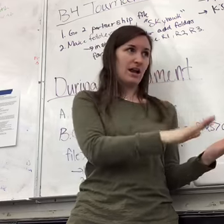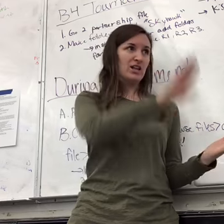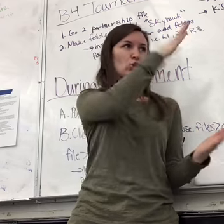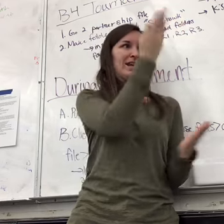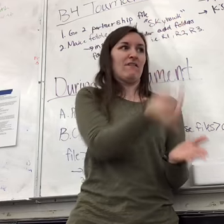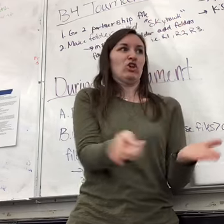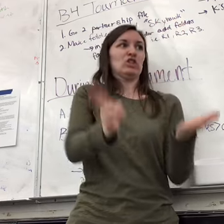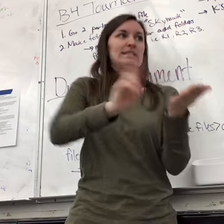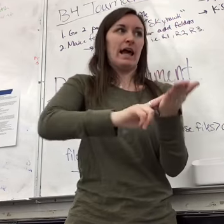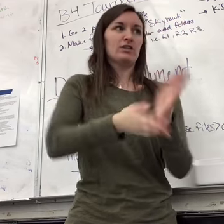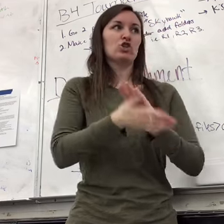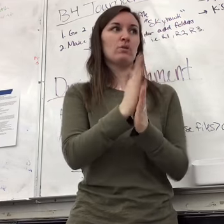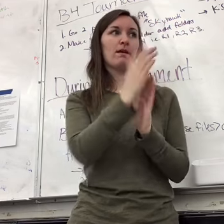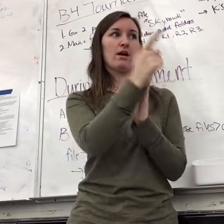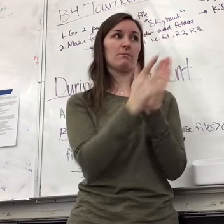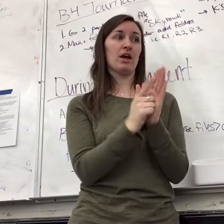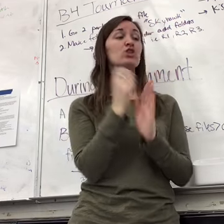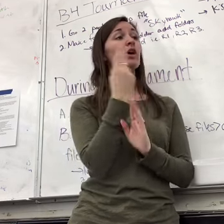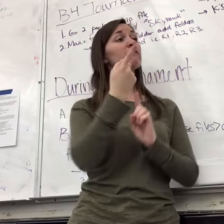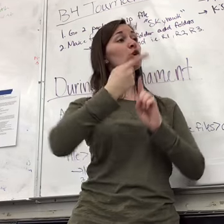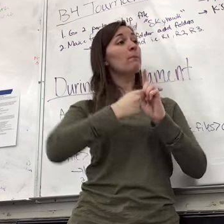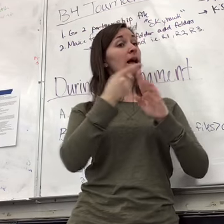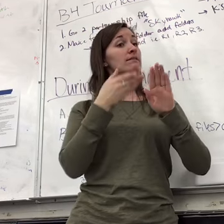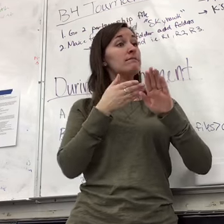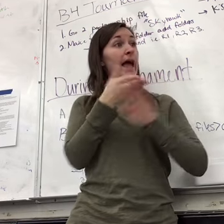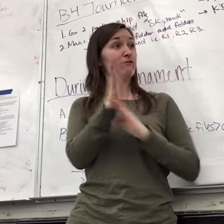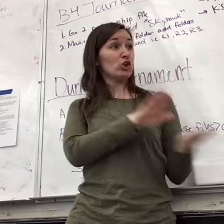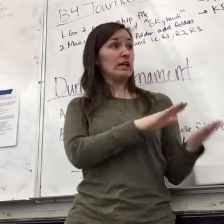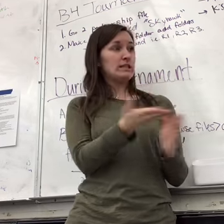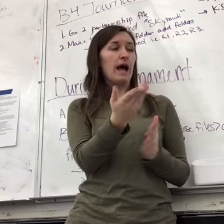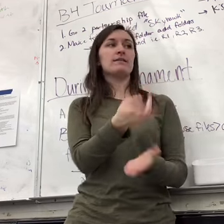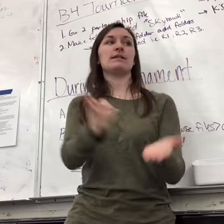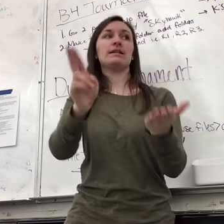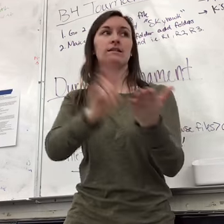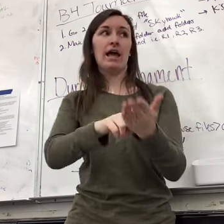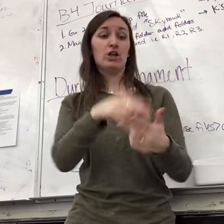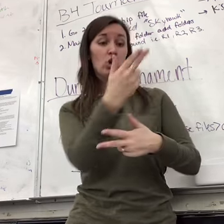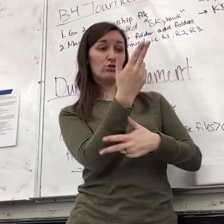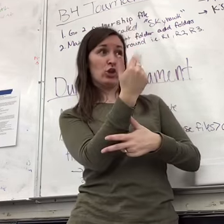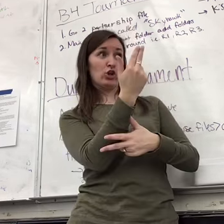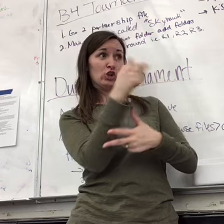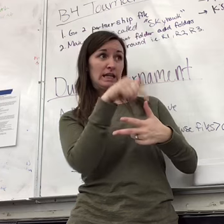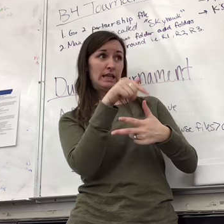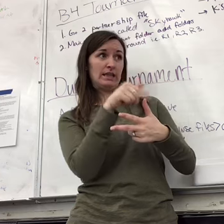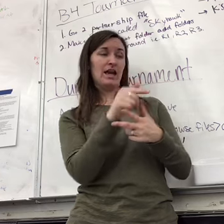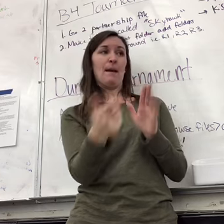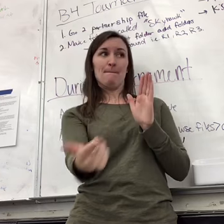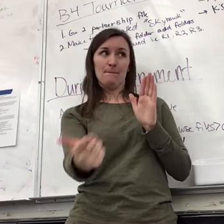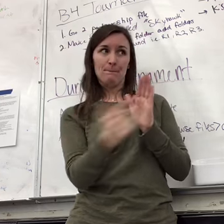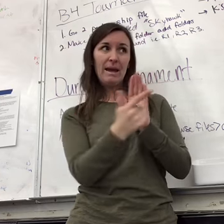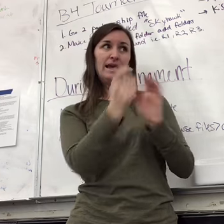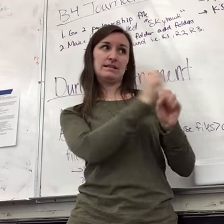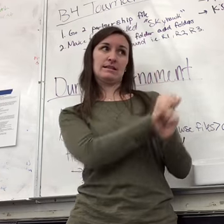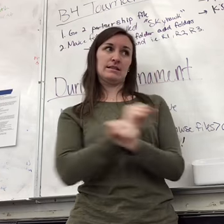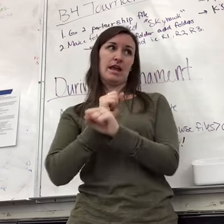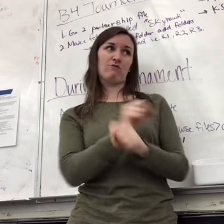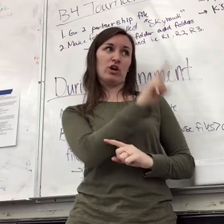It's signed into law a few months after he dies. 13th Amendment bans slavery in the United States. So that's the important thing for the 13th. It